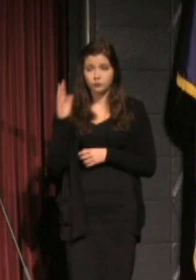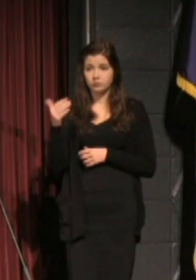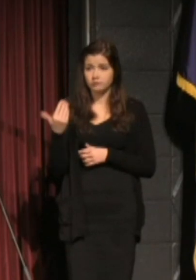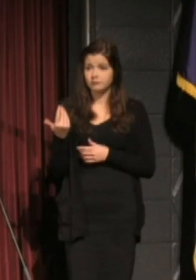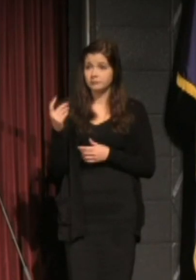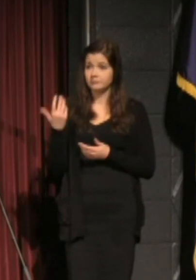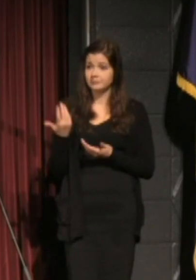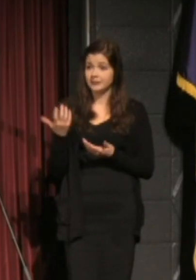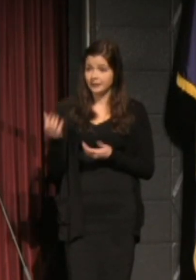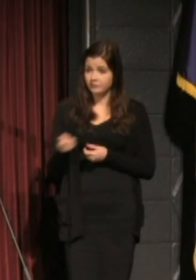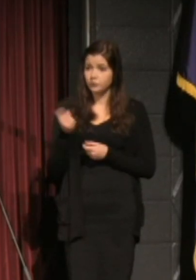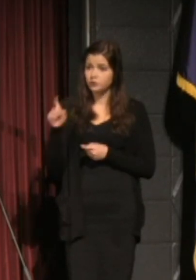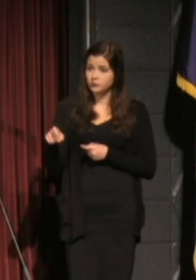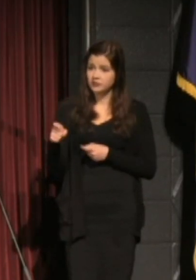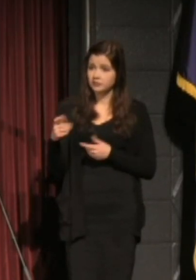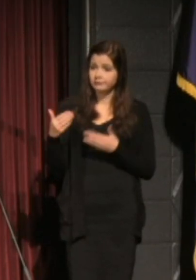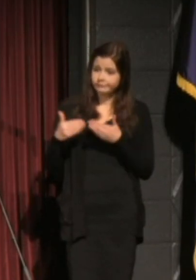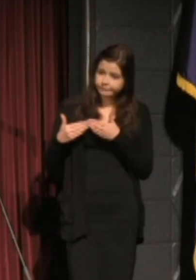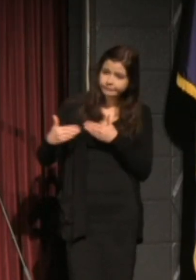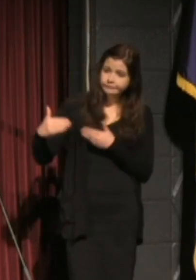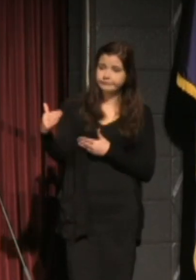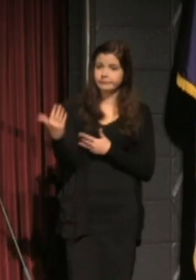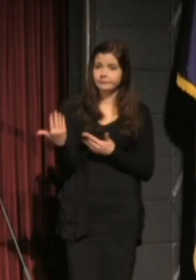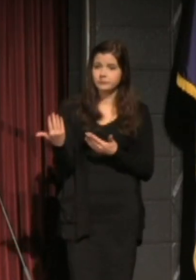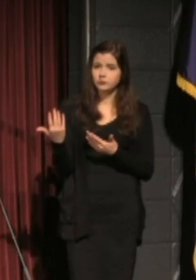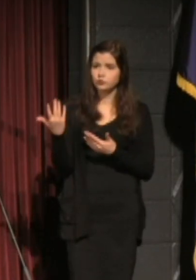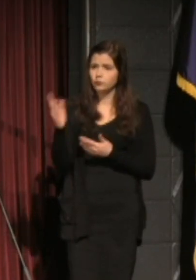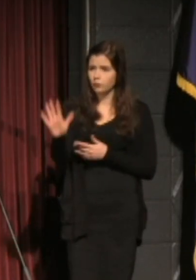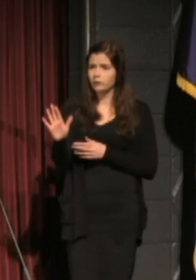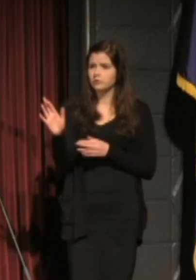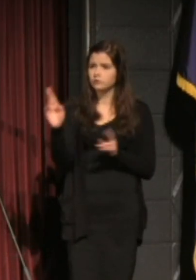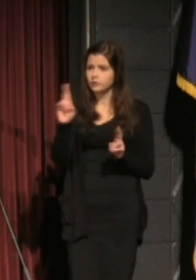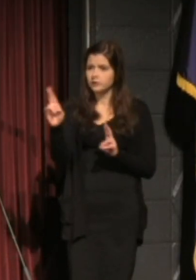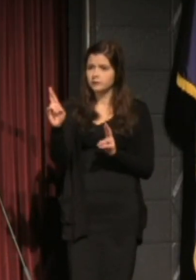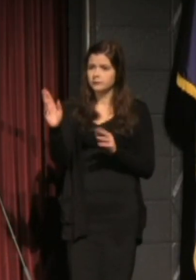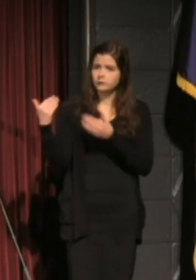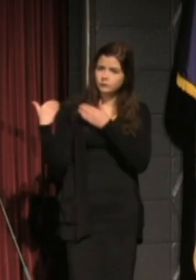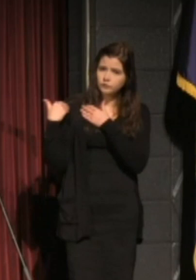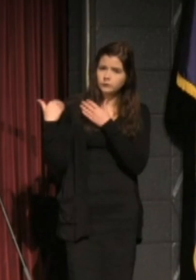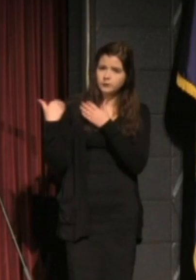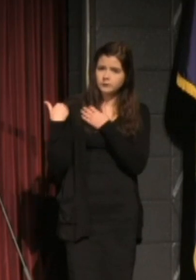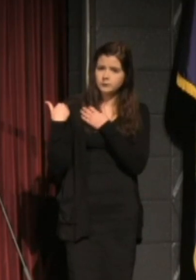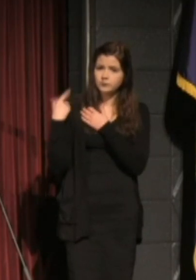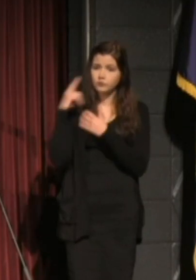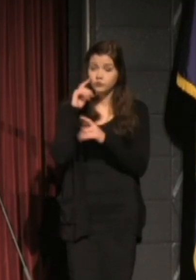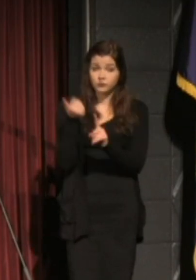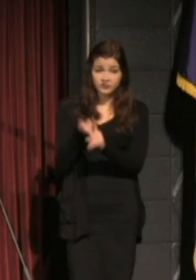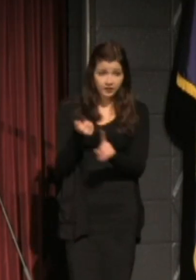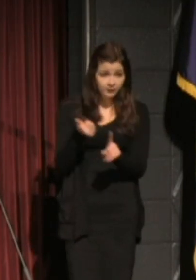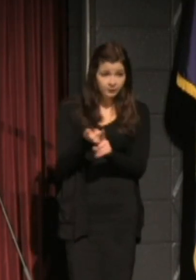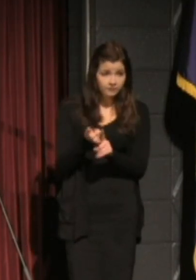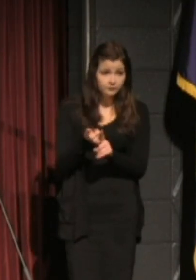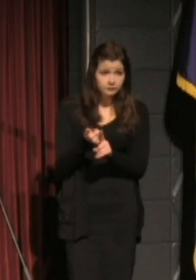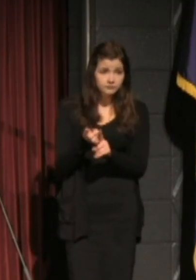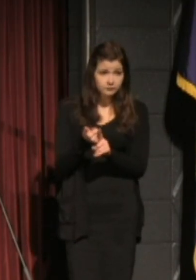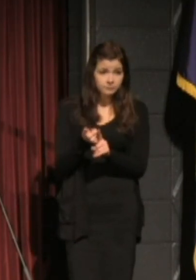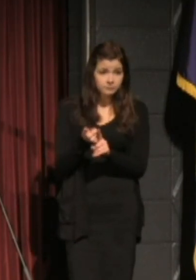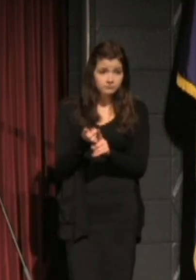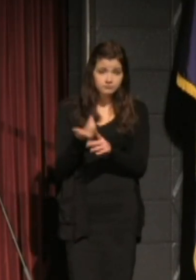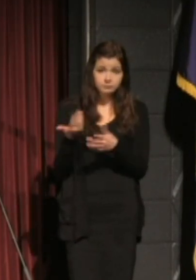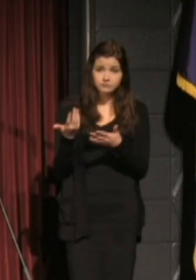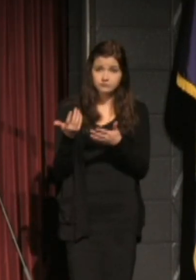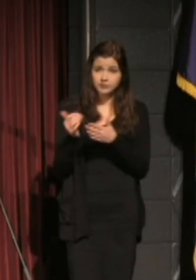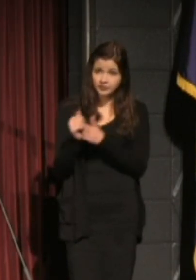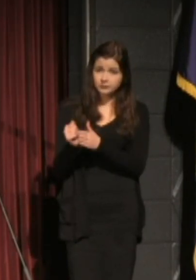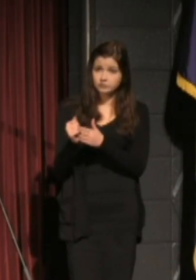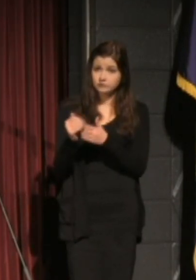you need to move forward. Your readiness to take responsibility for yourself has led to clear success for